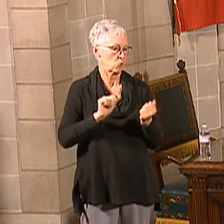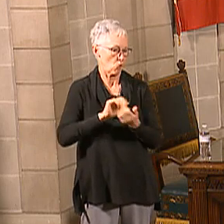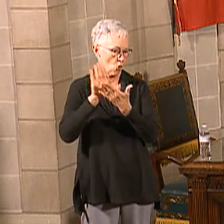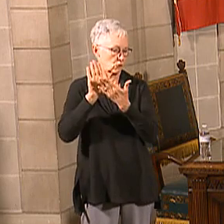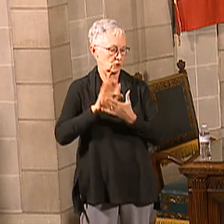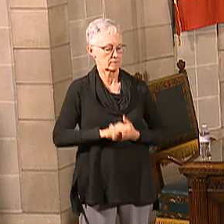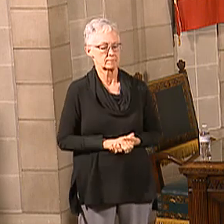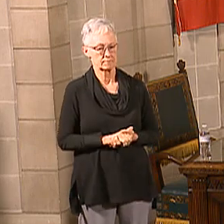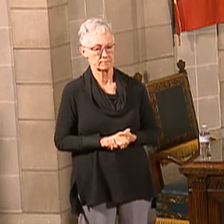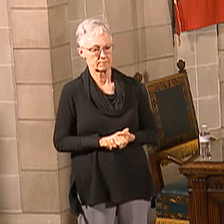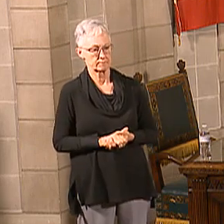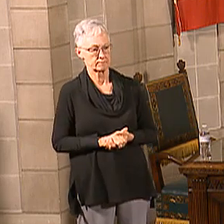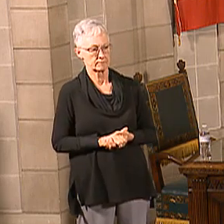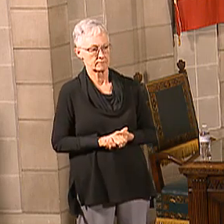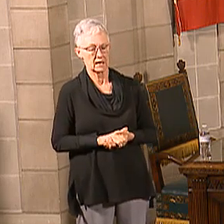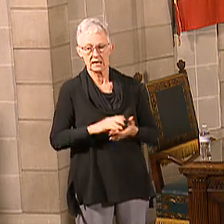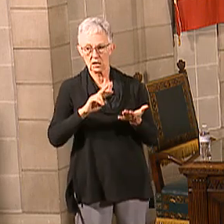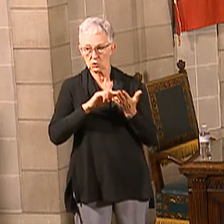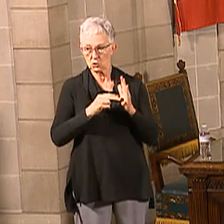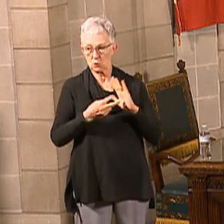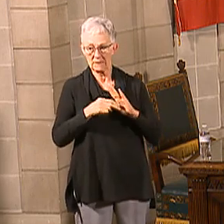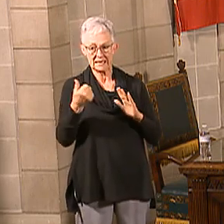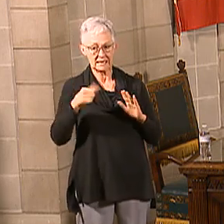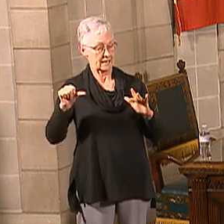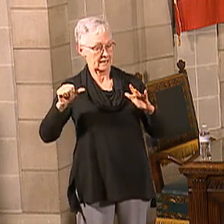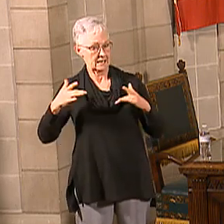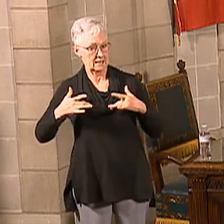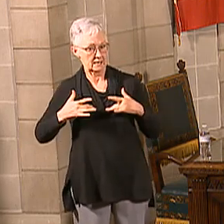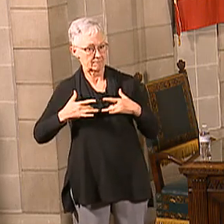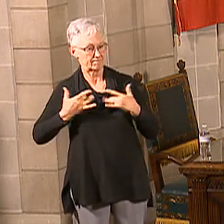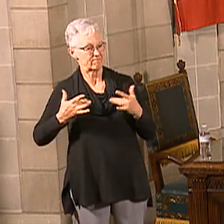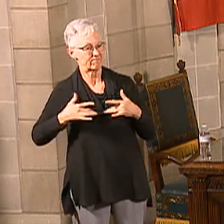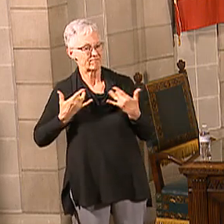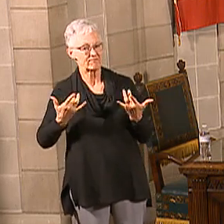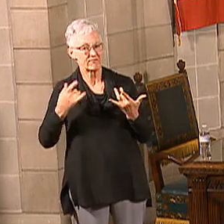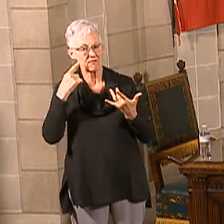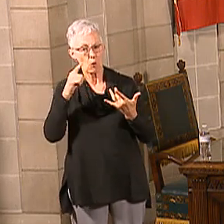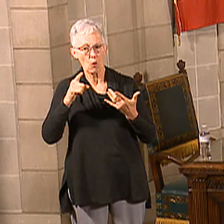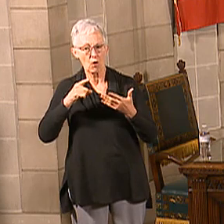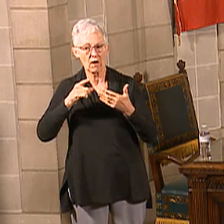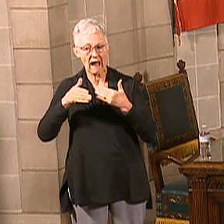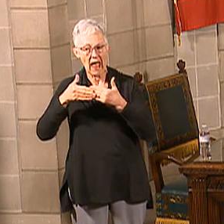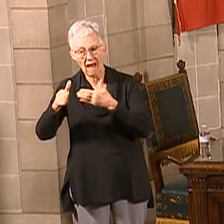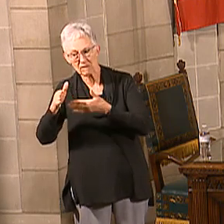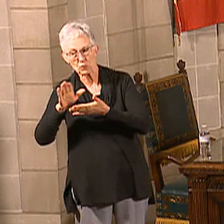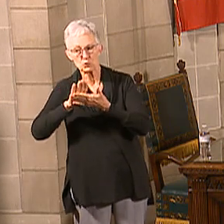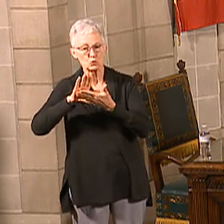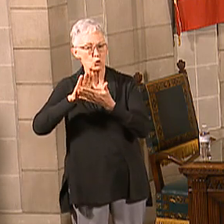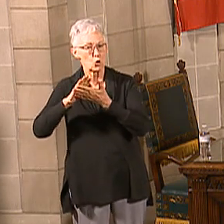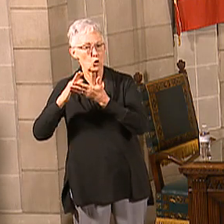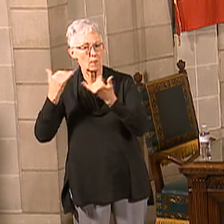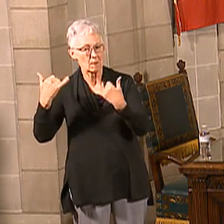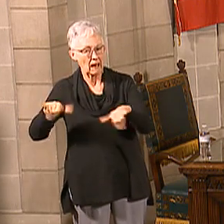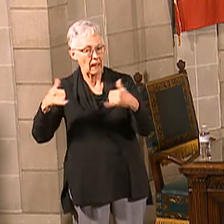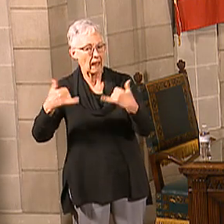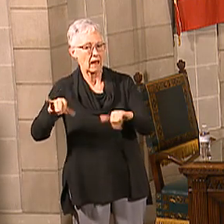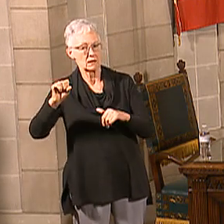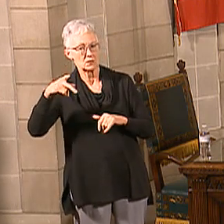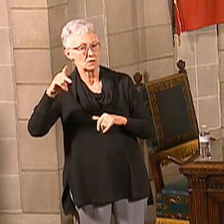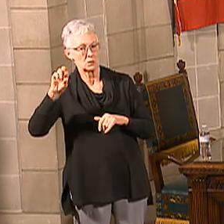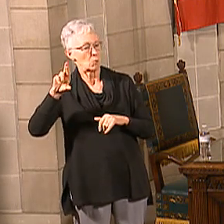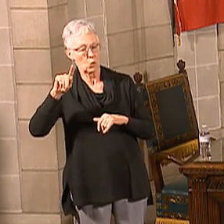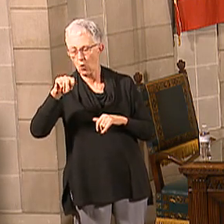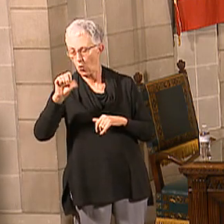that also means extracurricular activities are also canceled through May 31st. And again, we are really encouraging, do